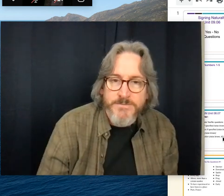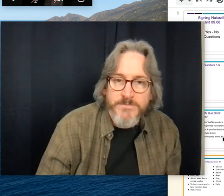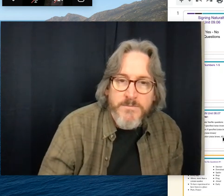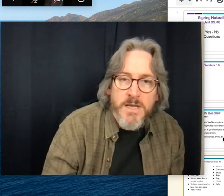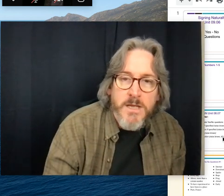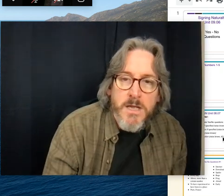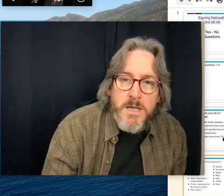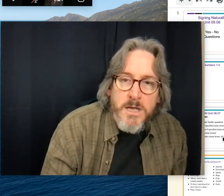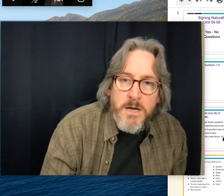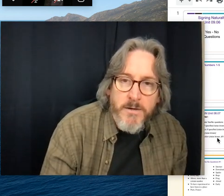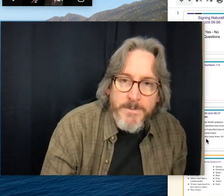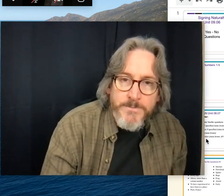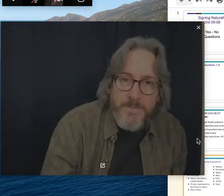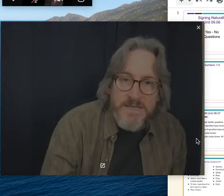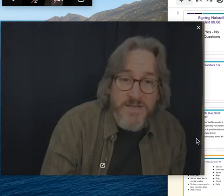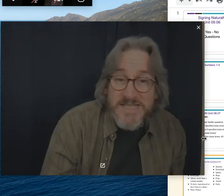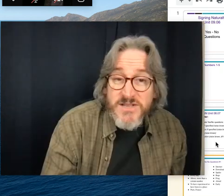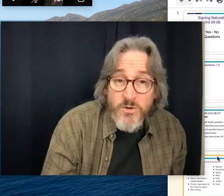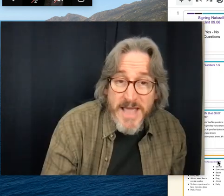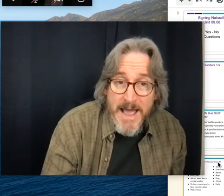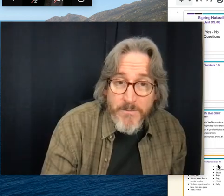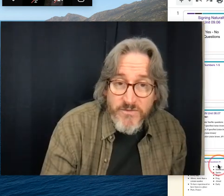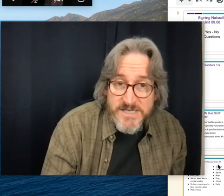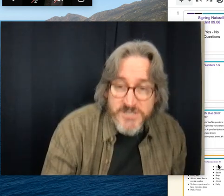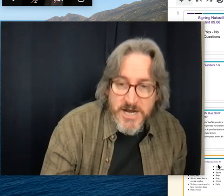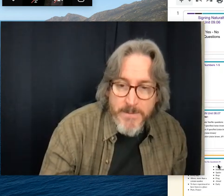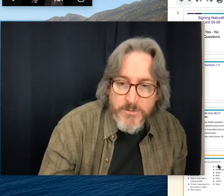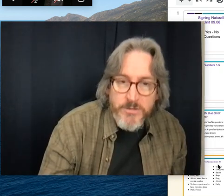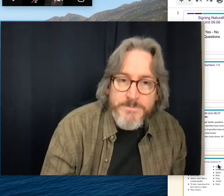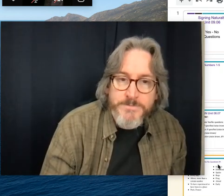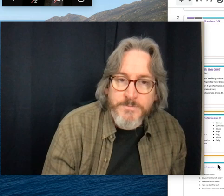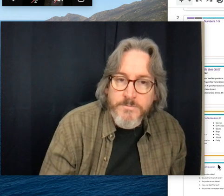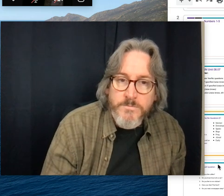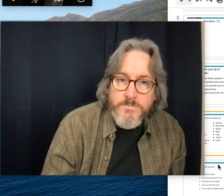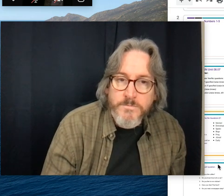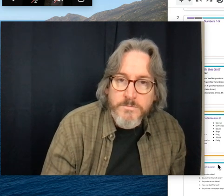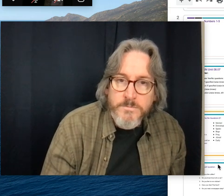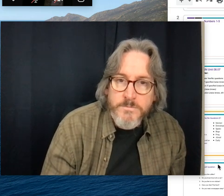across. All right? So that's the vocab for this chapter.